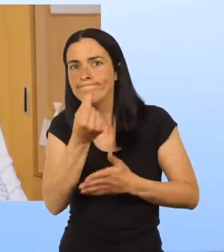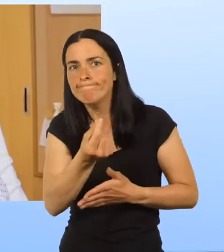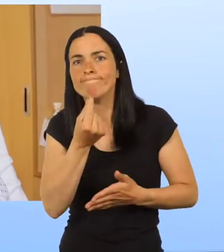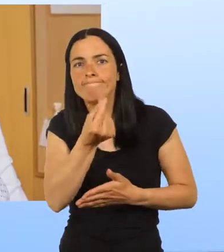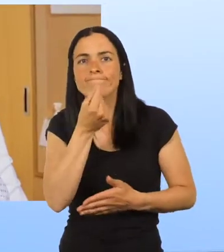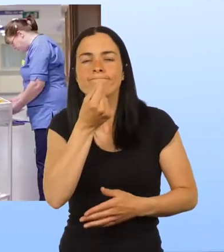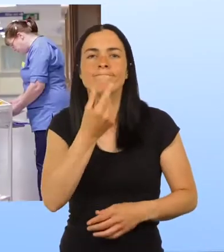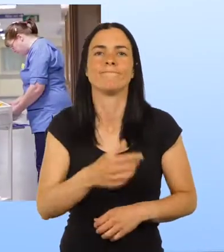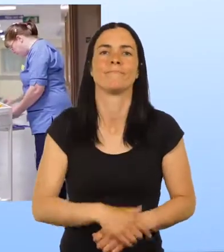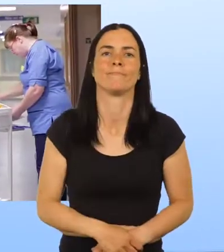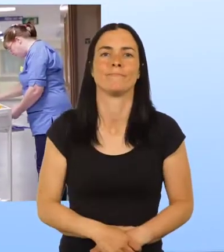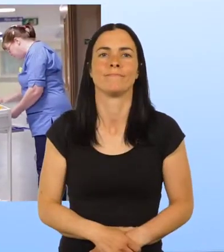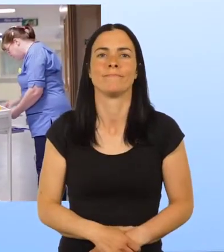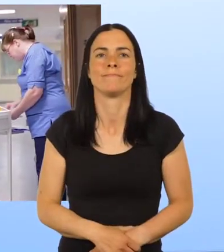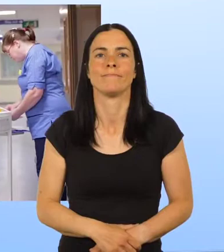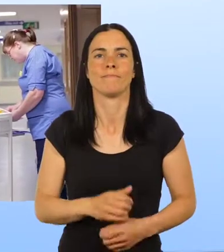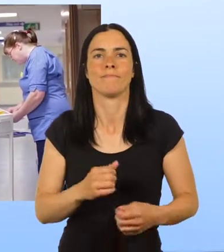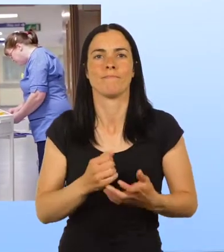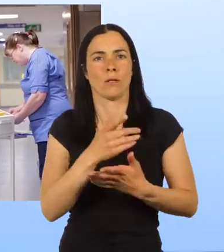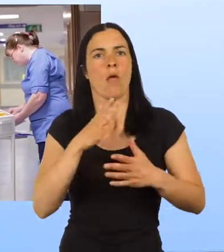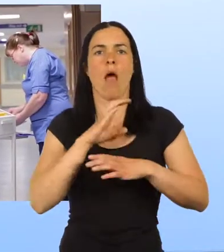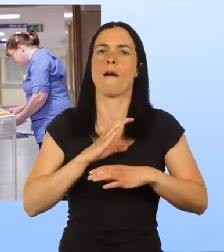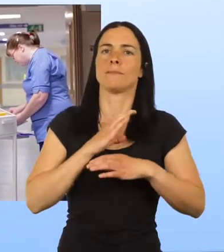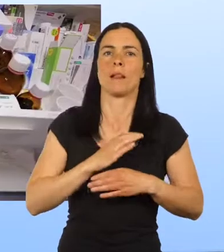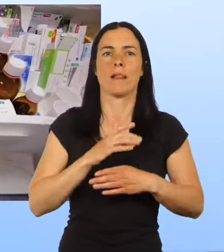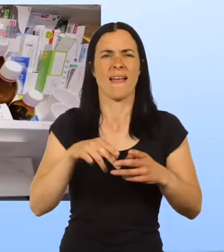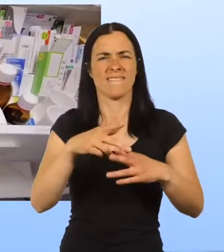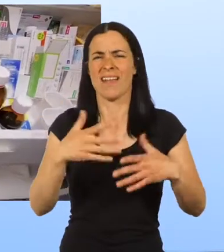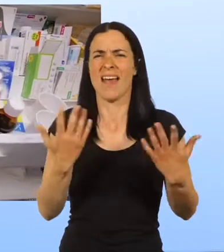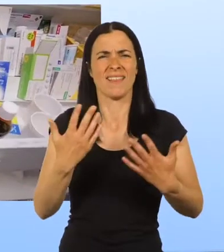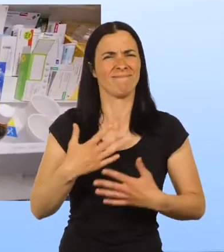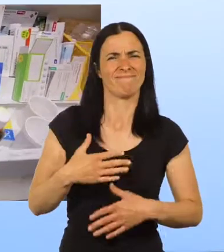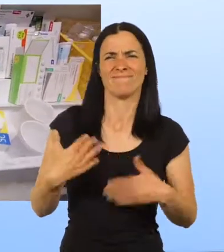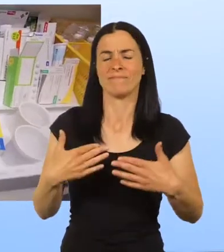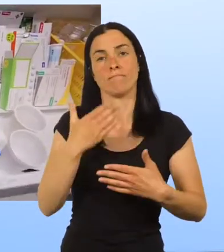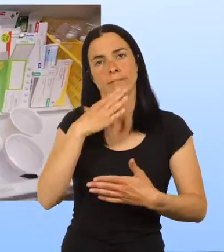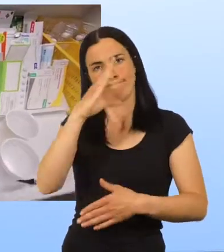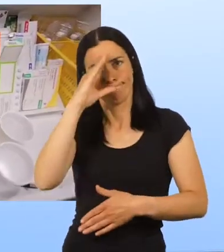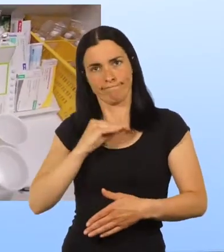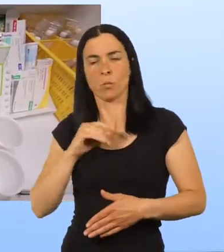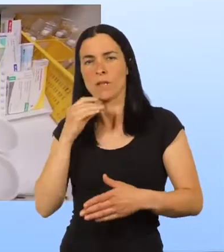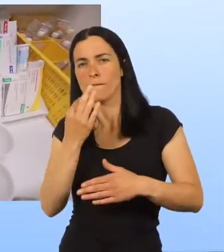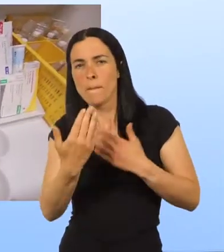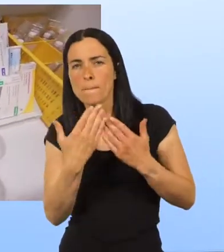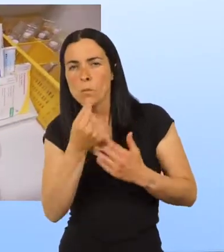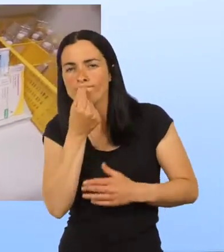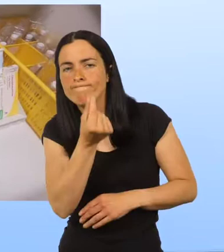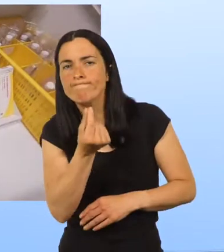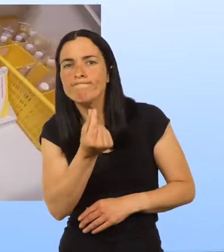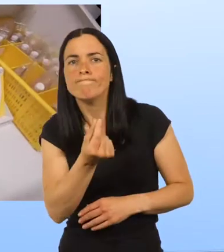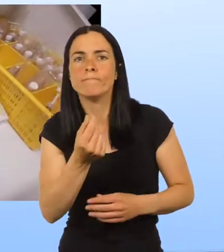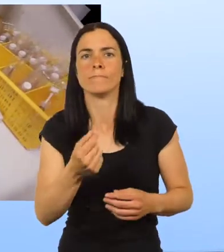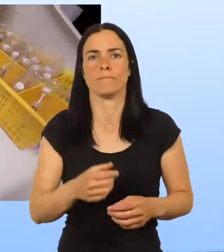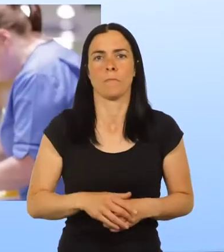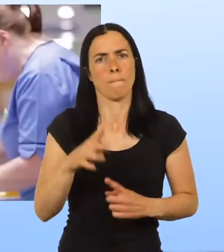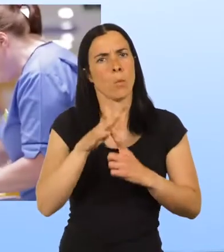spinal wears off, you'll be given painkillers regularly to help you keep comfortable. If you have any discomfort between these times, please let us